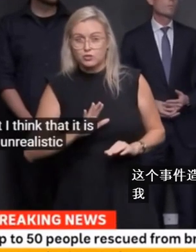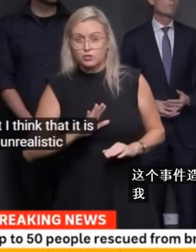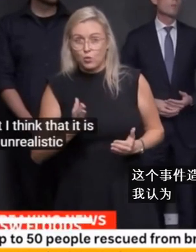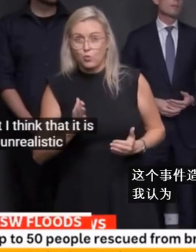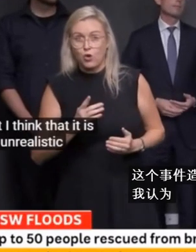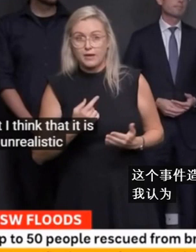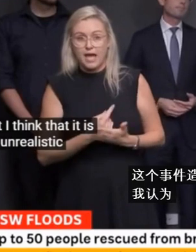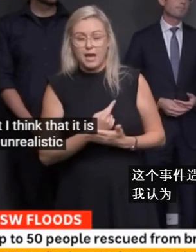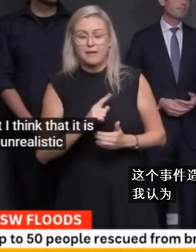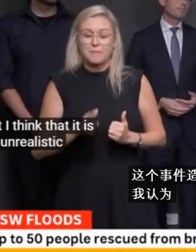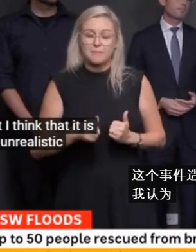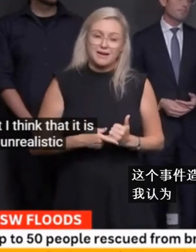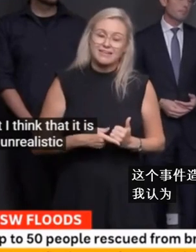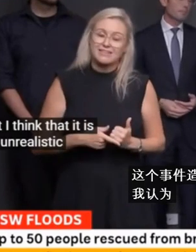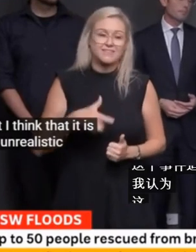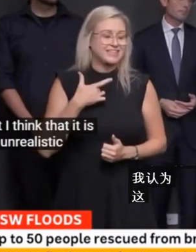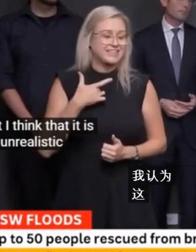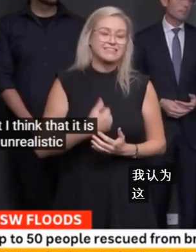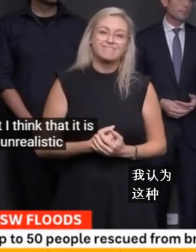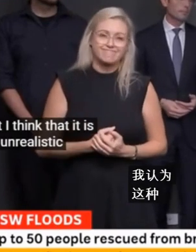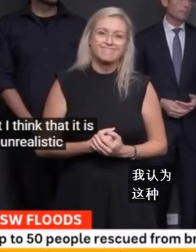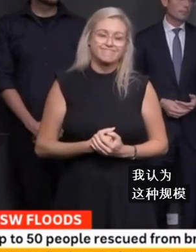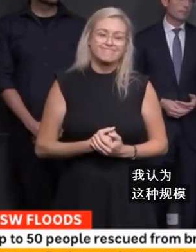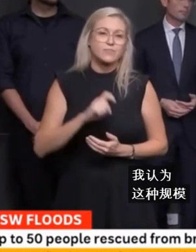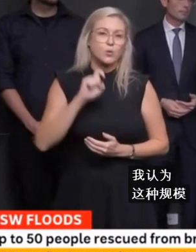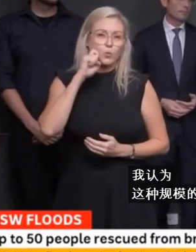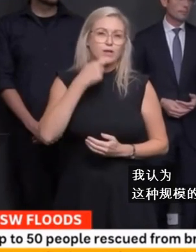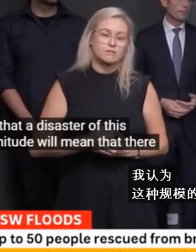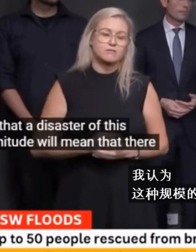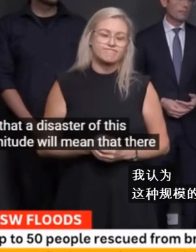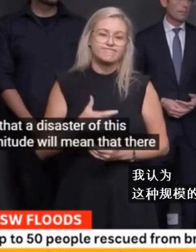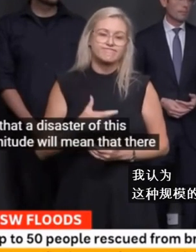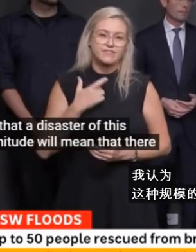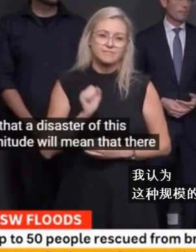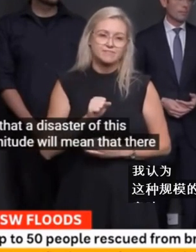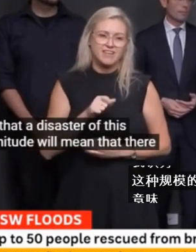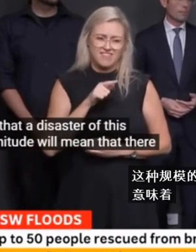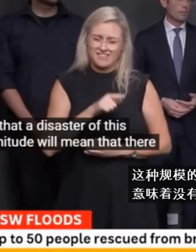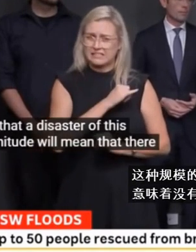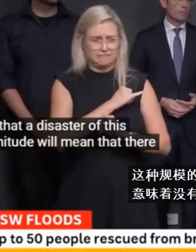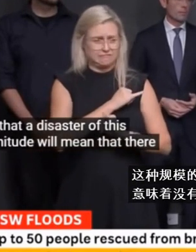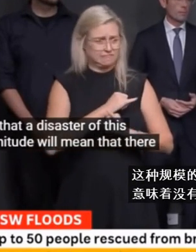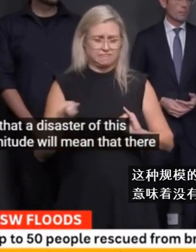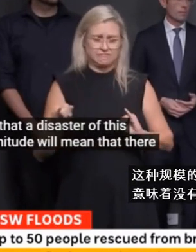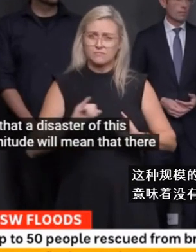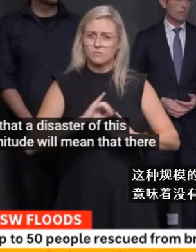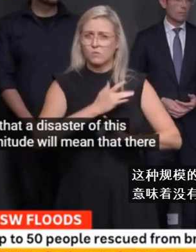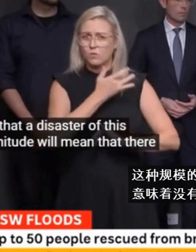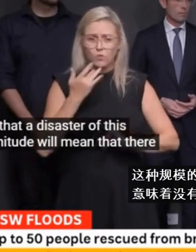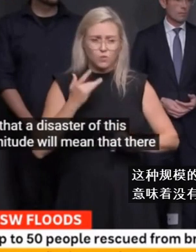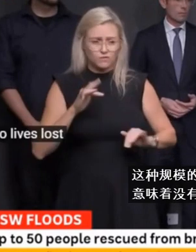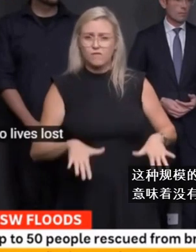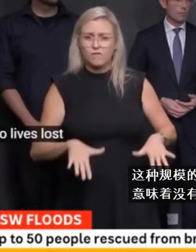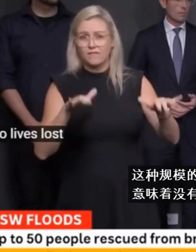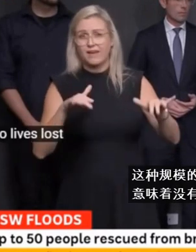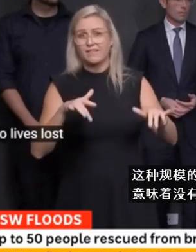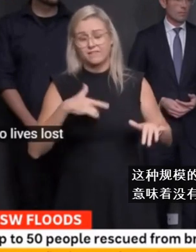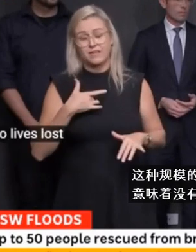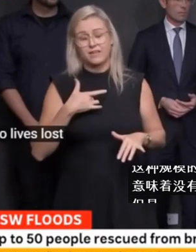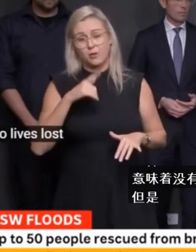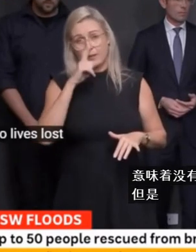that it is unrealistic that a disaster of this magnitude will mean that there are no lives